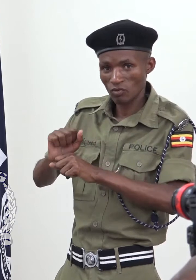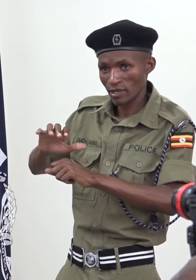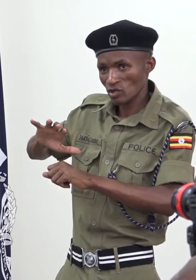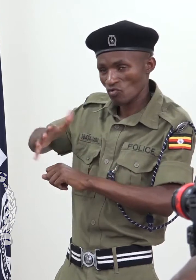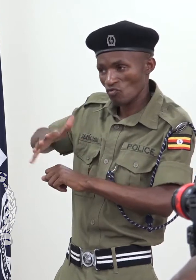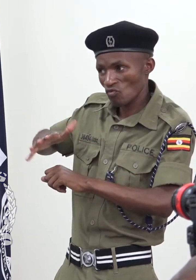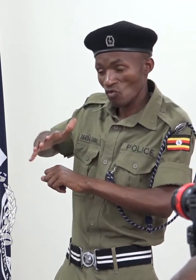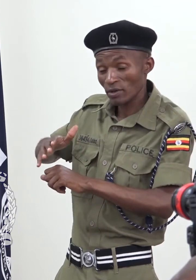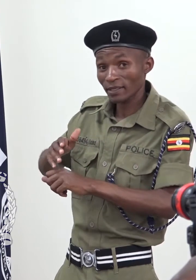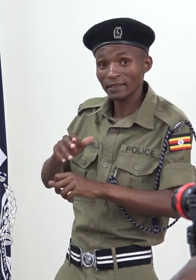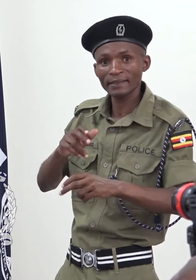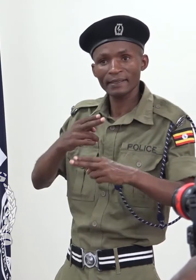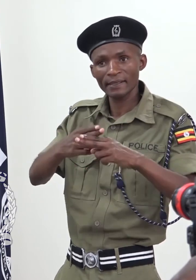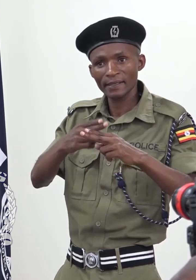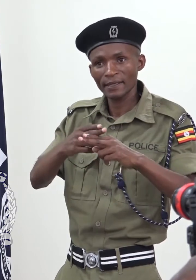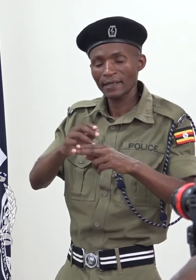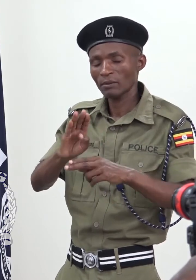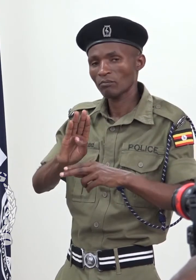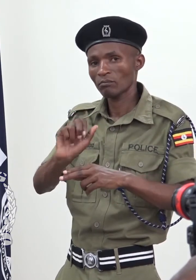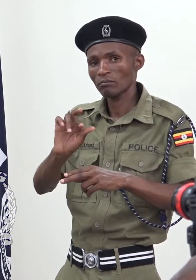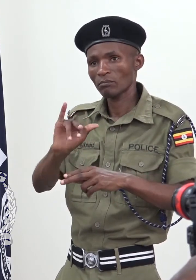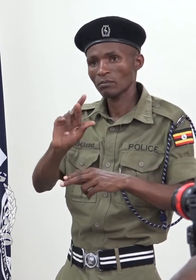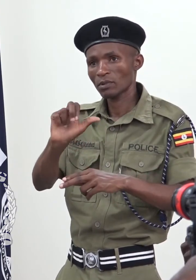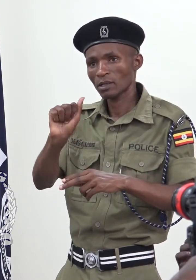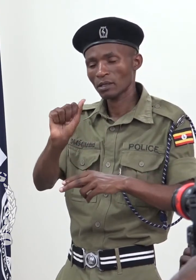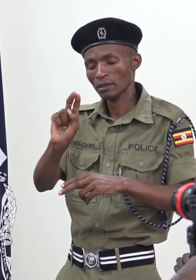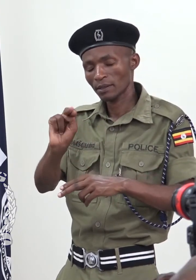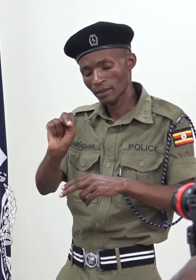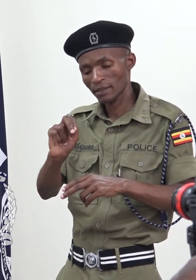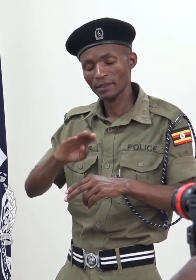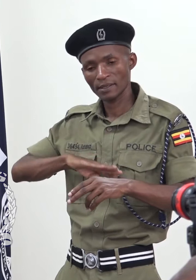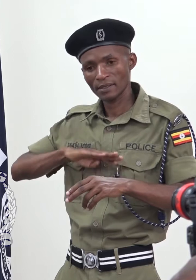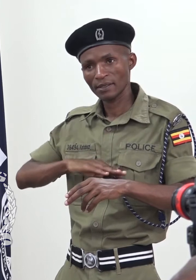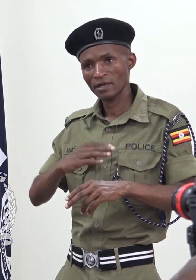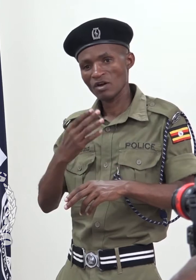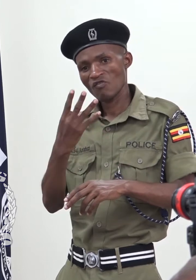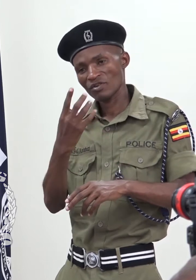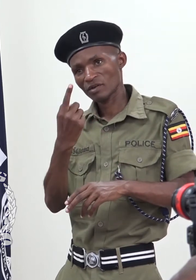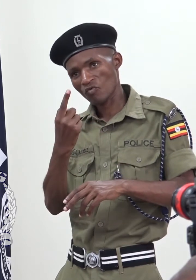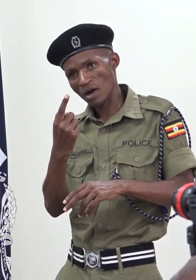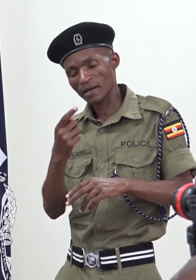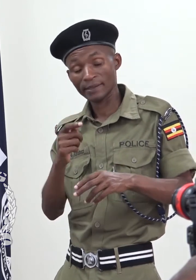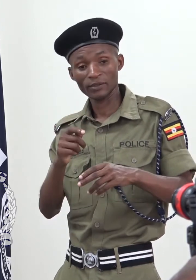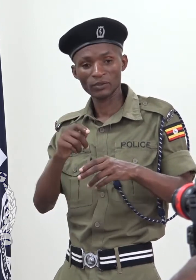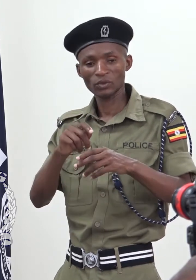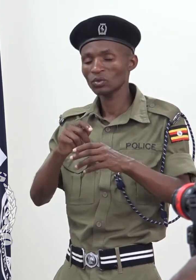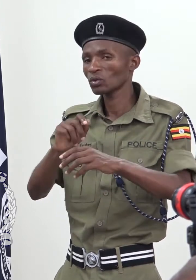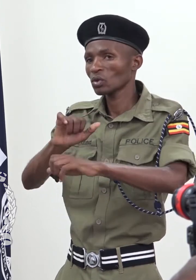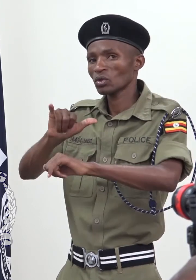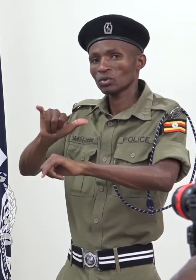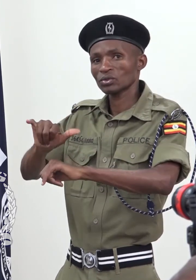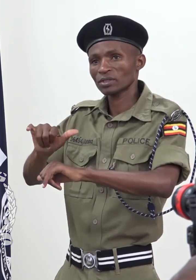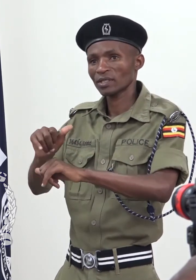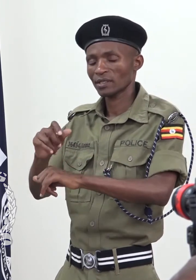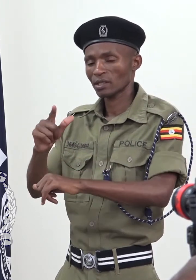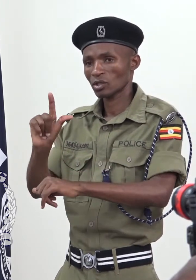identified as Njuba Brian, a 40-year-old resident of Lunguja, was invited for